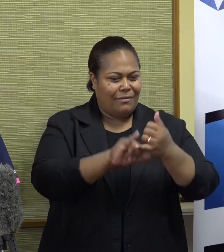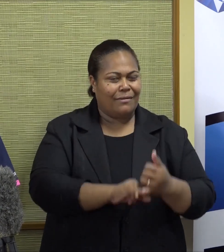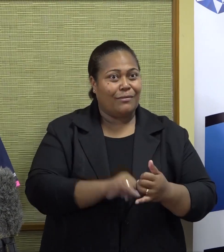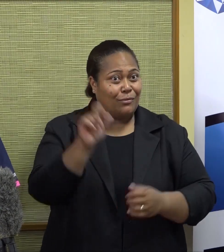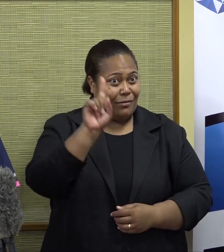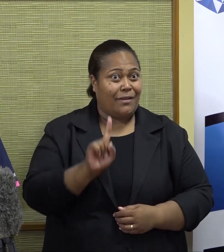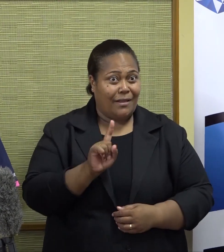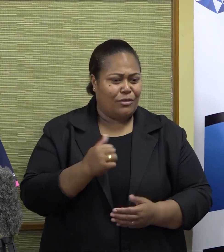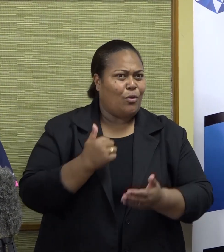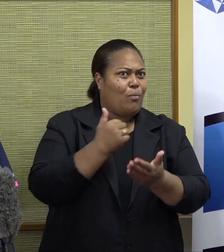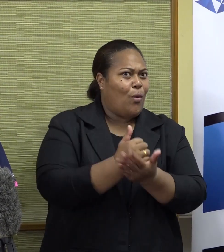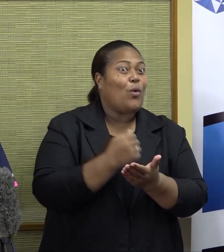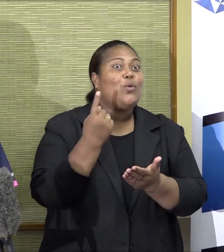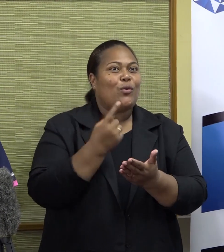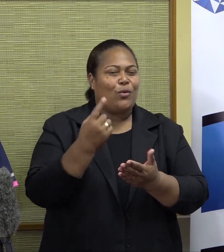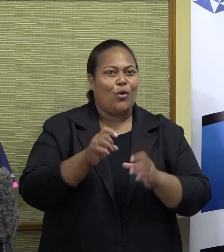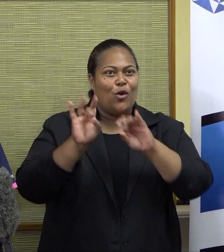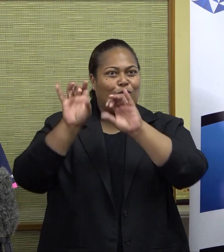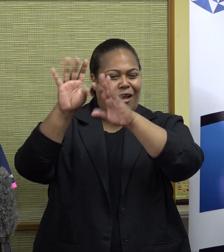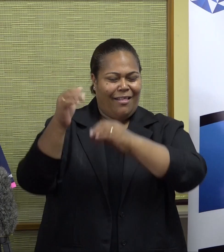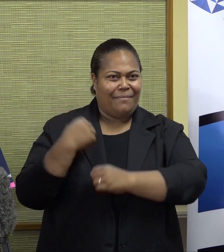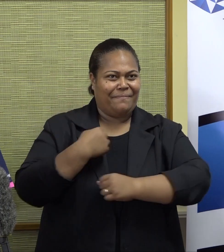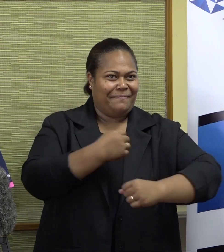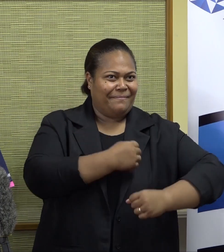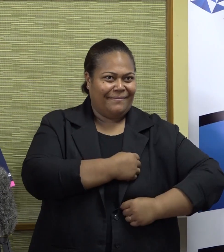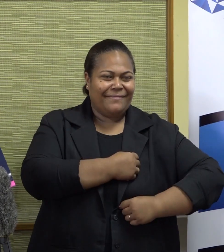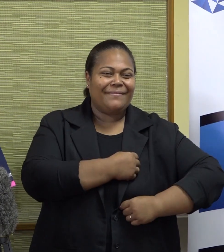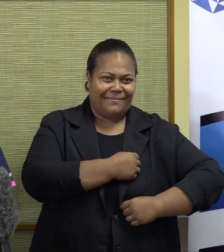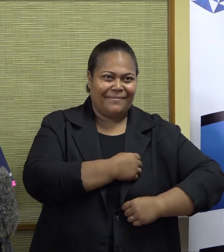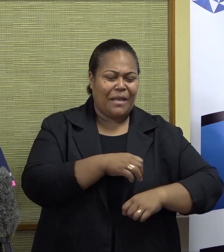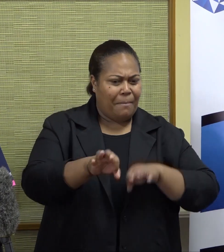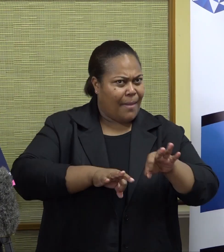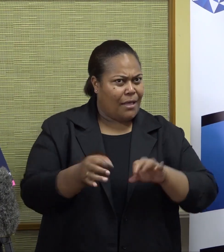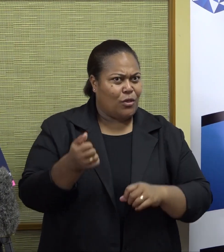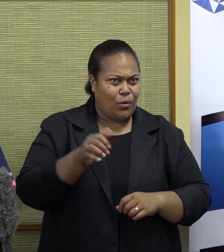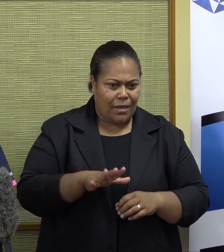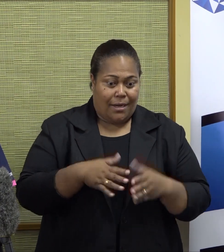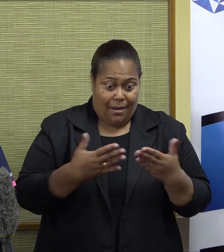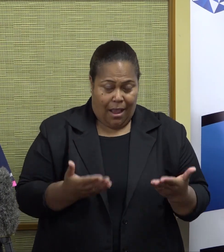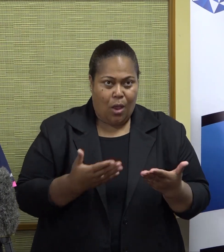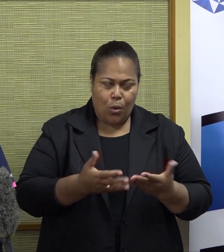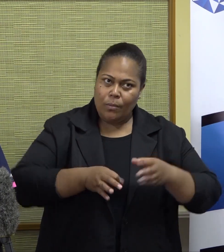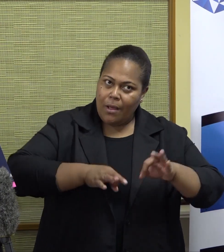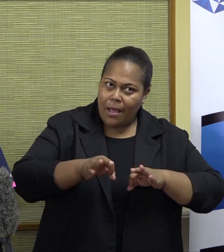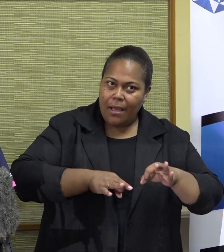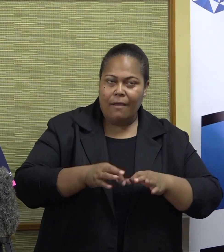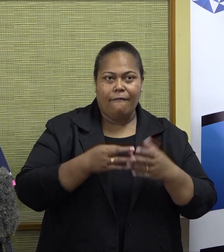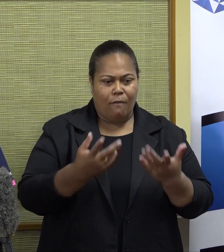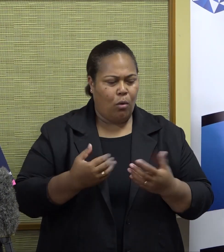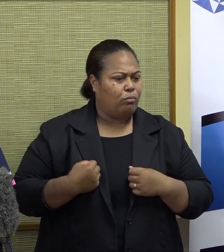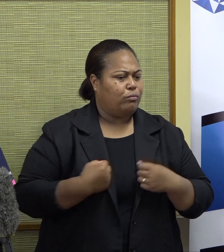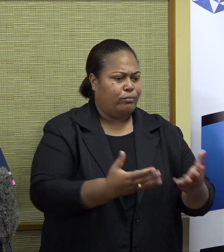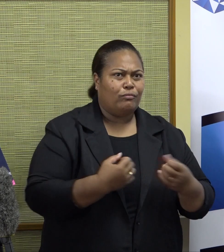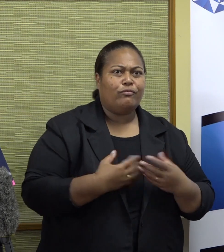the Australian Defence Force if needed. Plans are already underway for the deployment of food rations, supplies and personnel